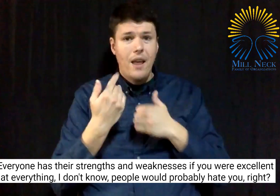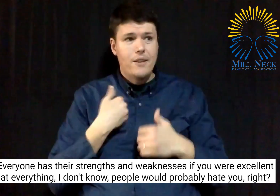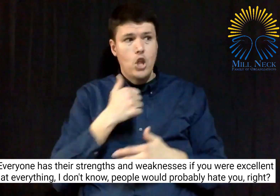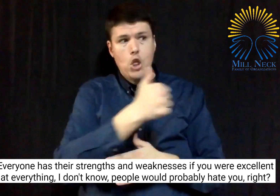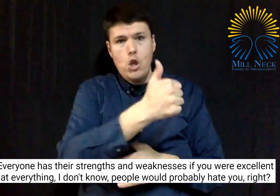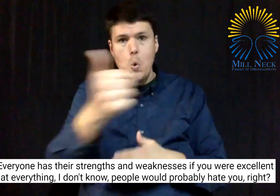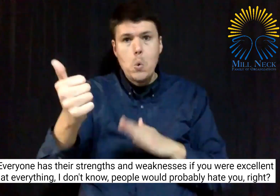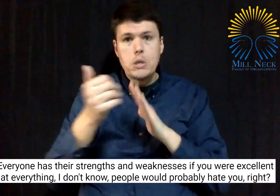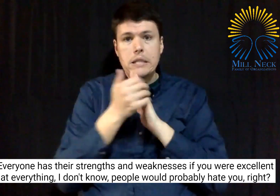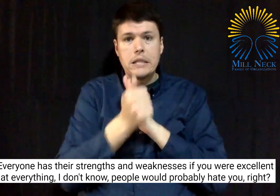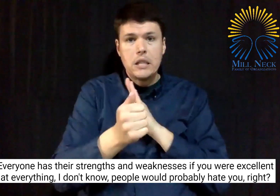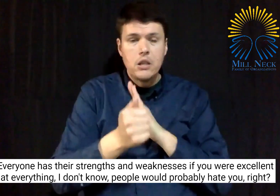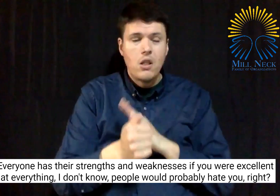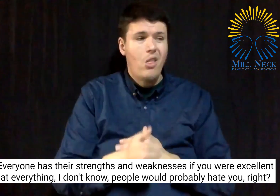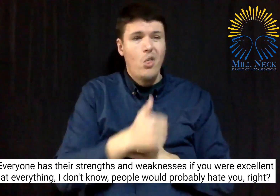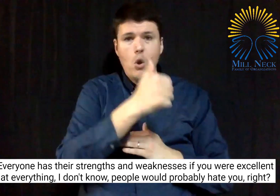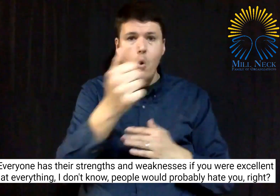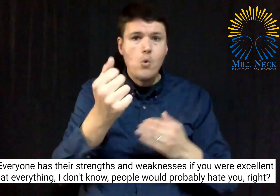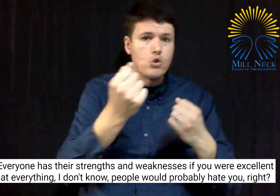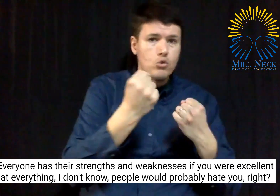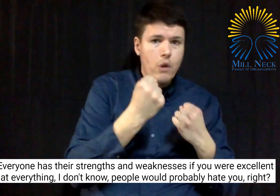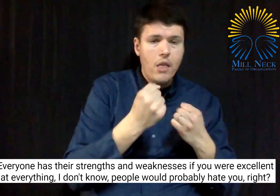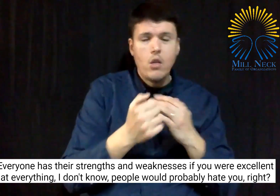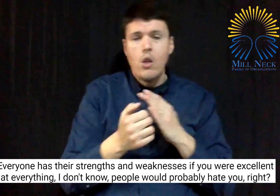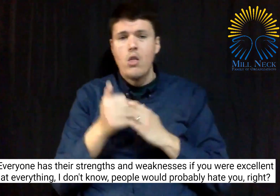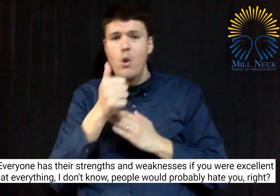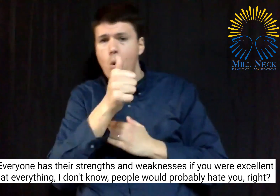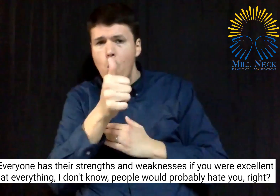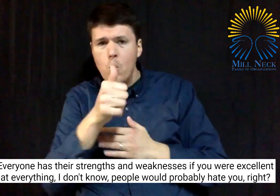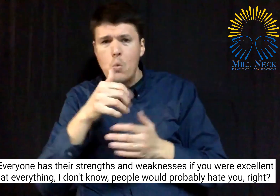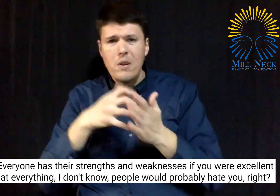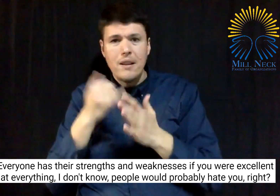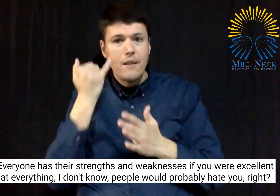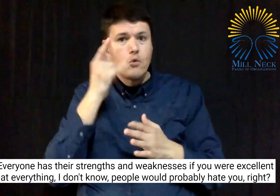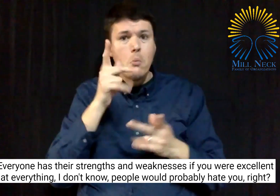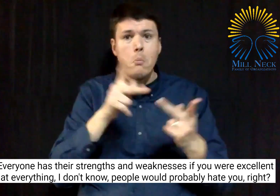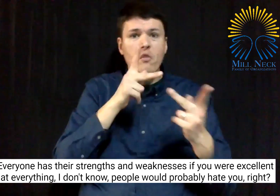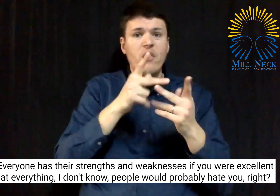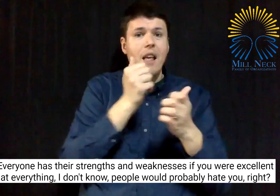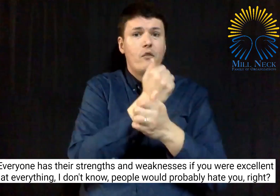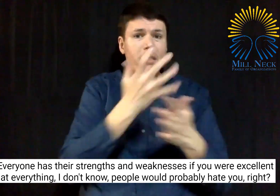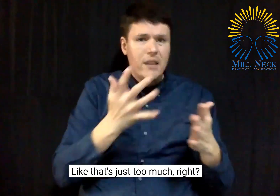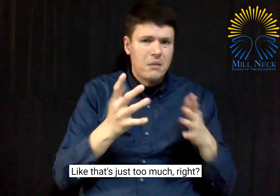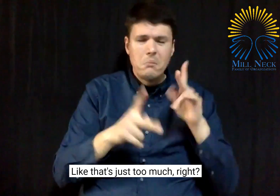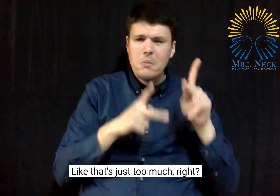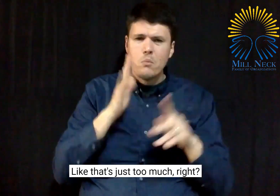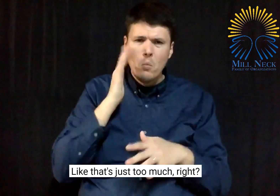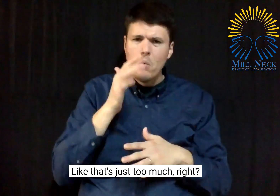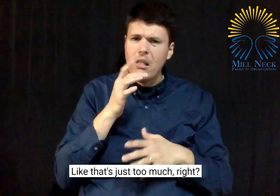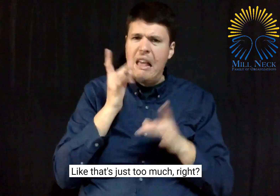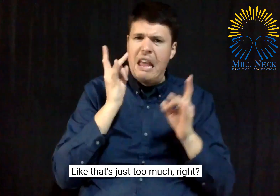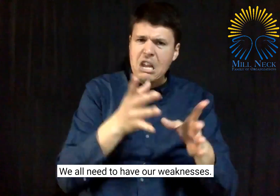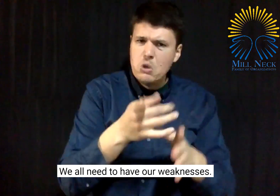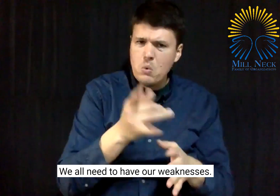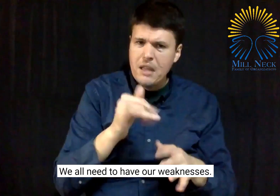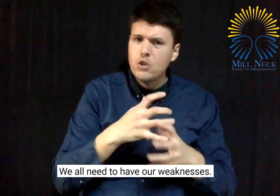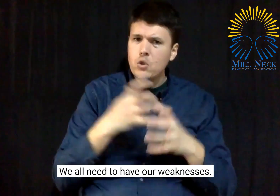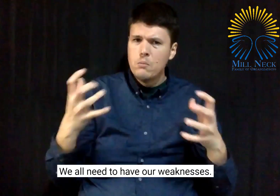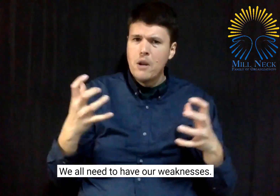their strengths and weaknesses. If you were excellent at everything, I don't know, people would probably hate you, right? Like that's just too much, right? We all need to have our